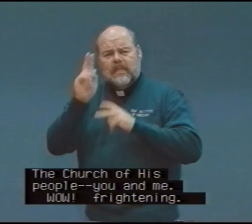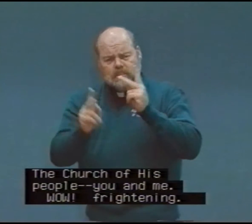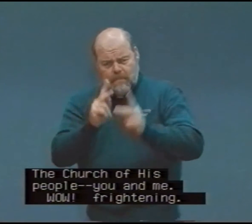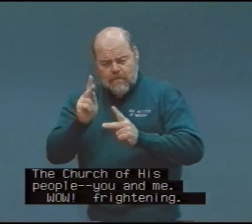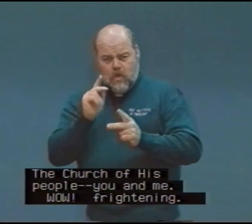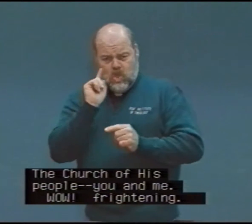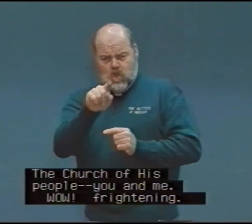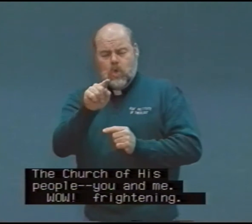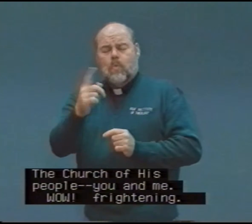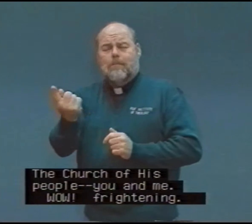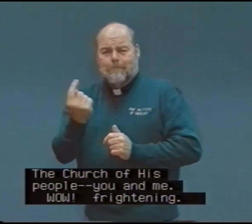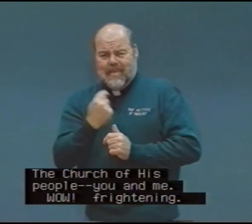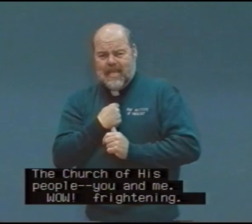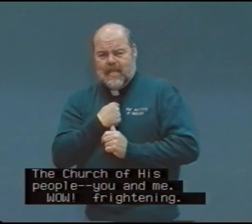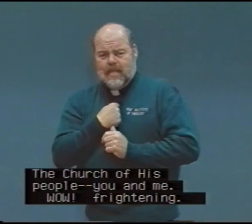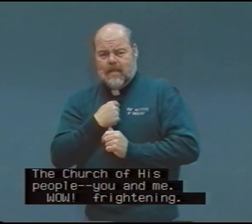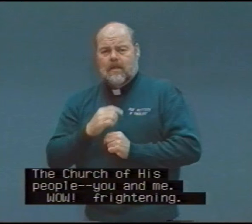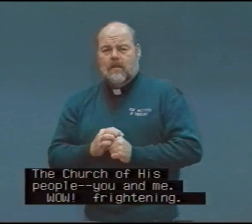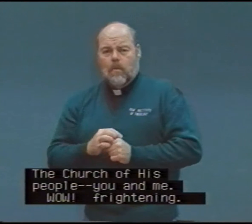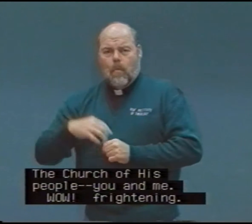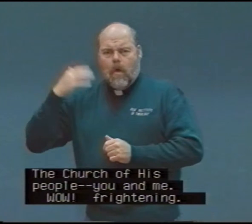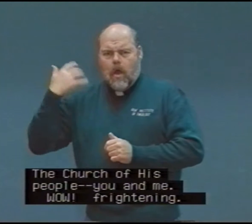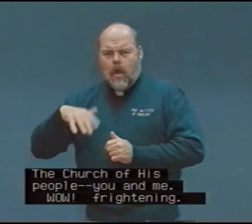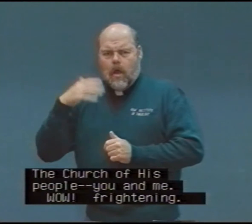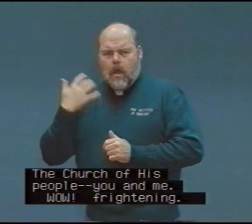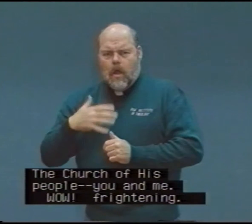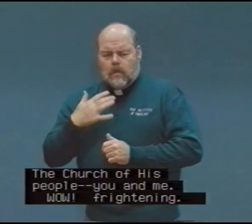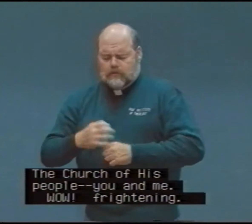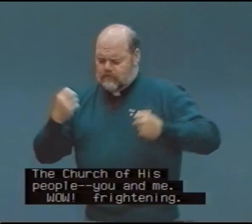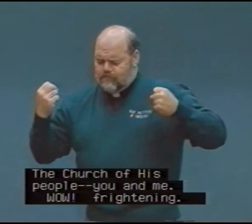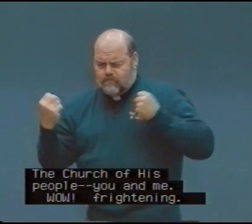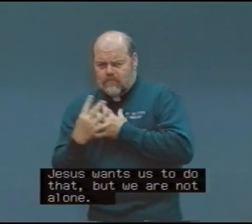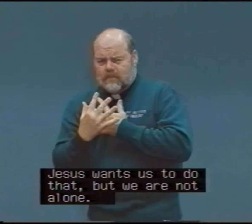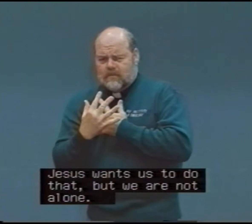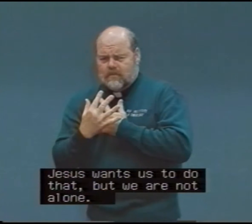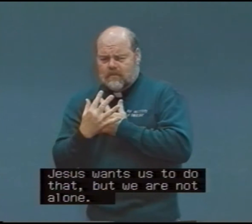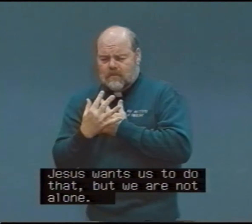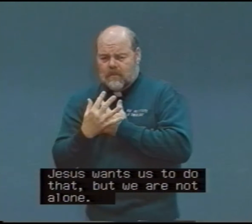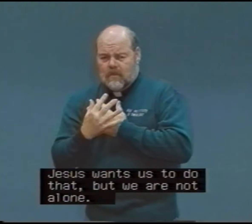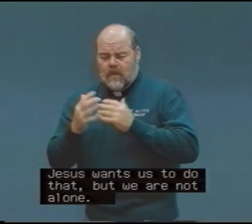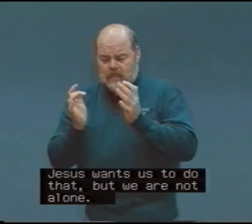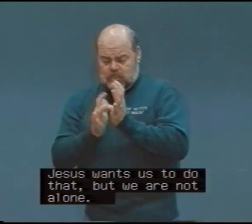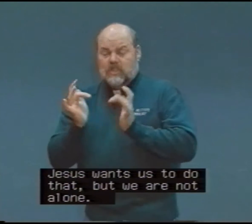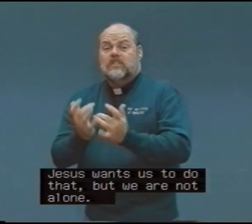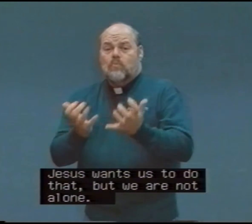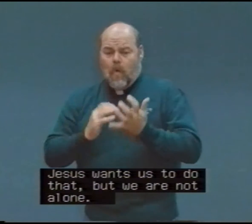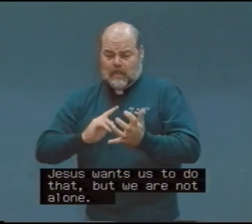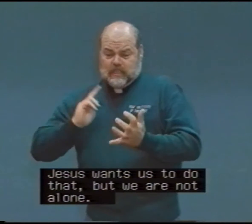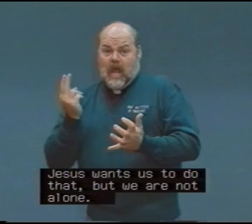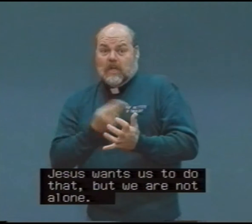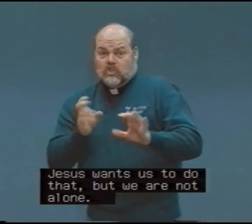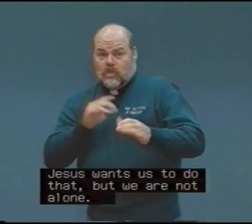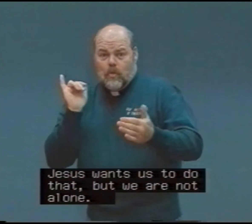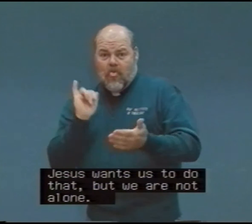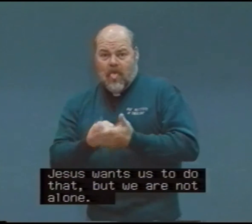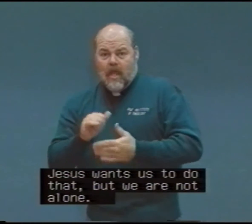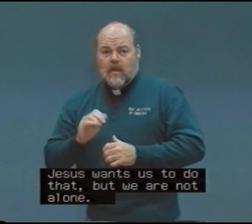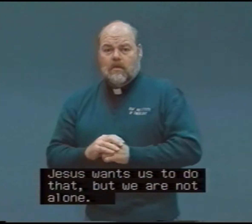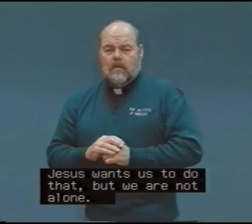of his people, you and me. Wow! Frightening. Jesus wants us to do that, but we are not